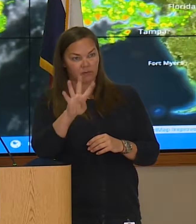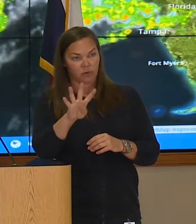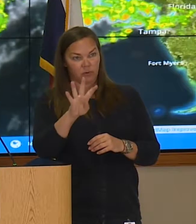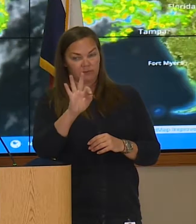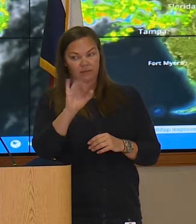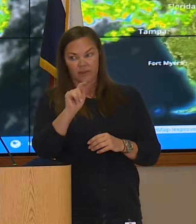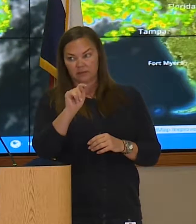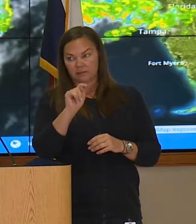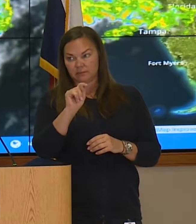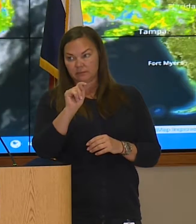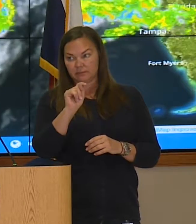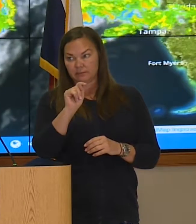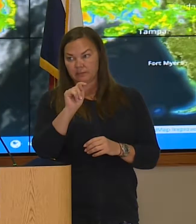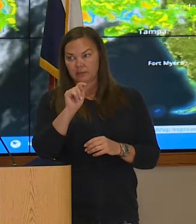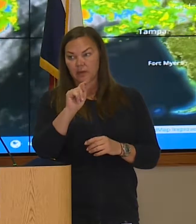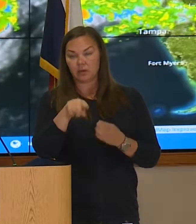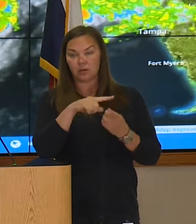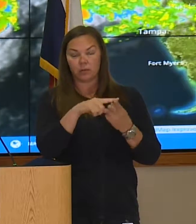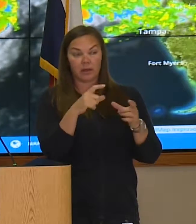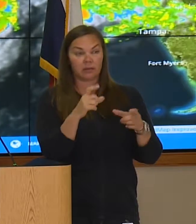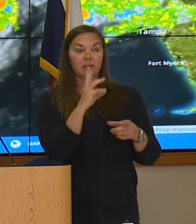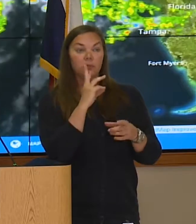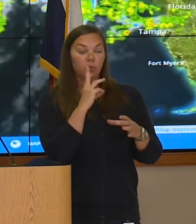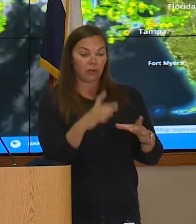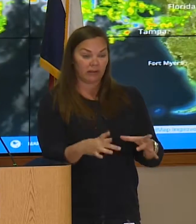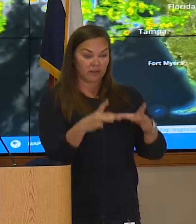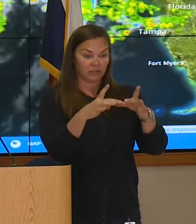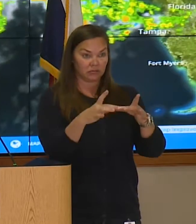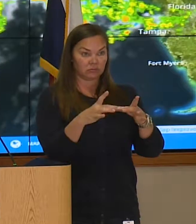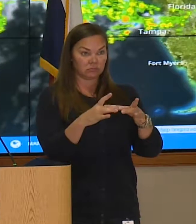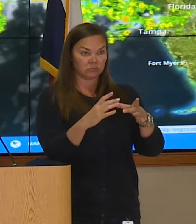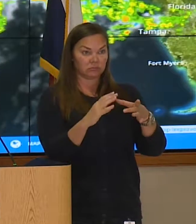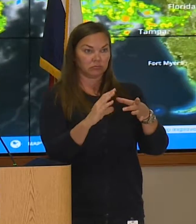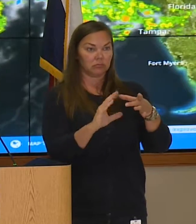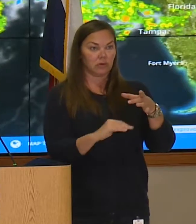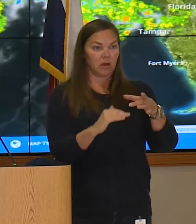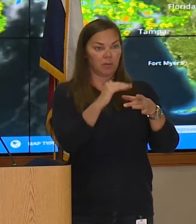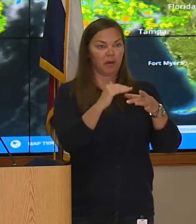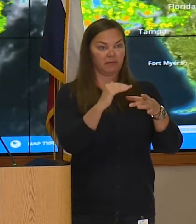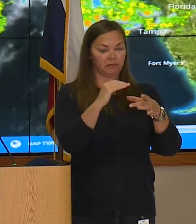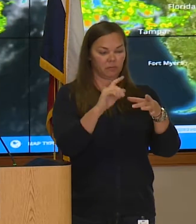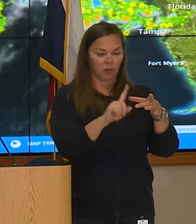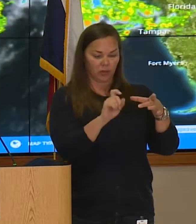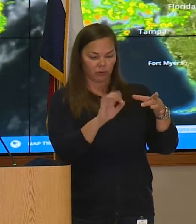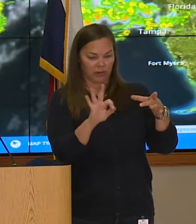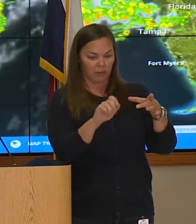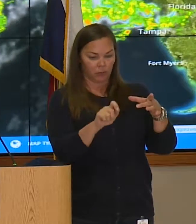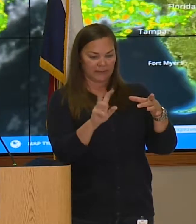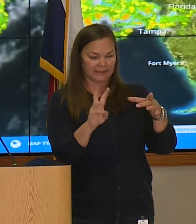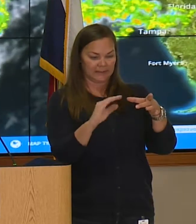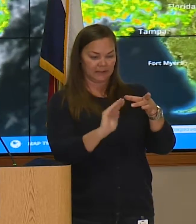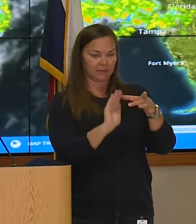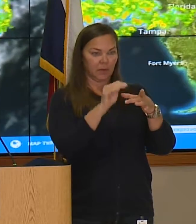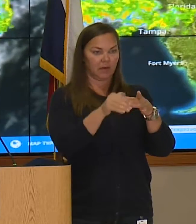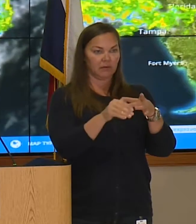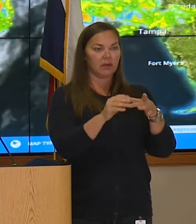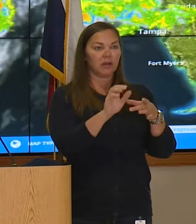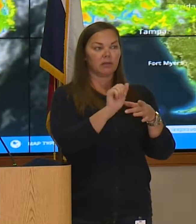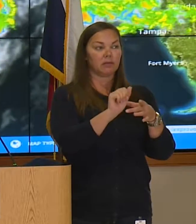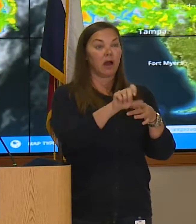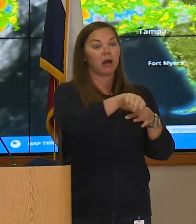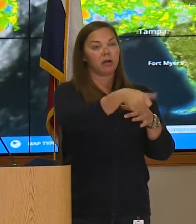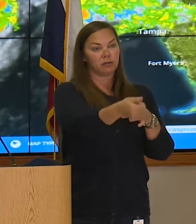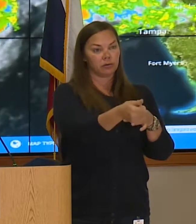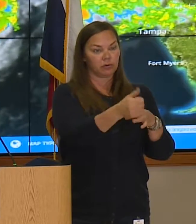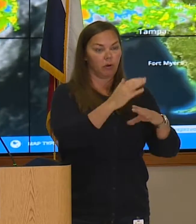110.4 feet. When the pool elevation rises above 109.6 feet, the auxiliary spillway, which